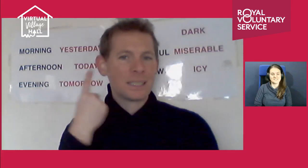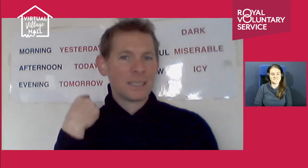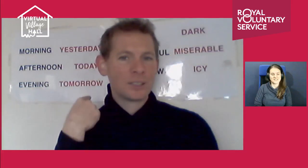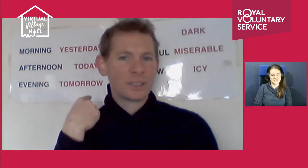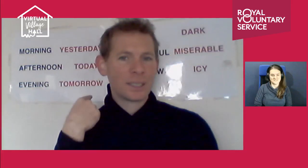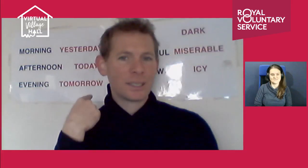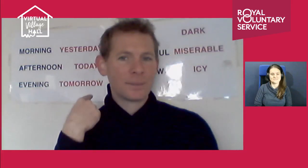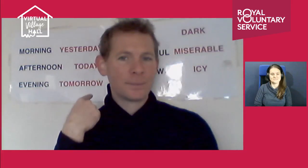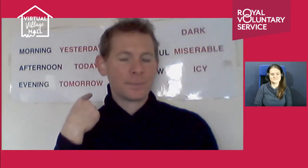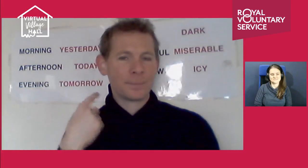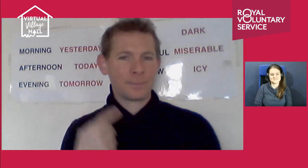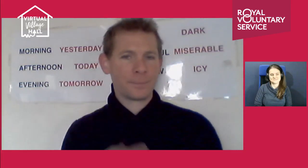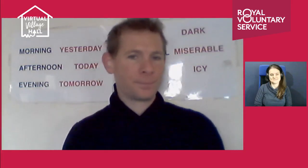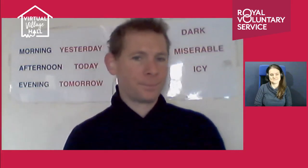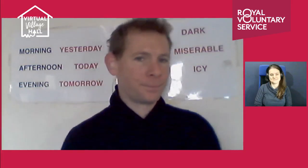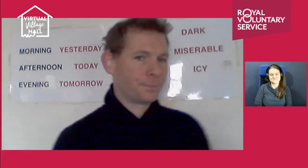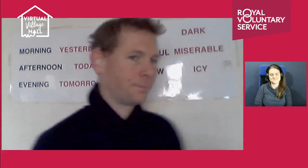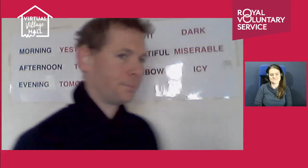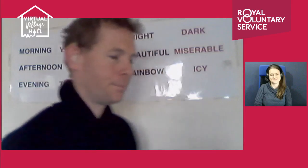Yesterday.